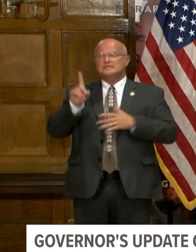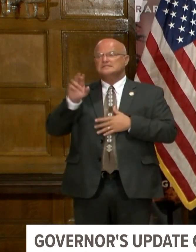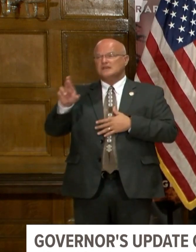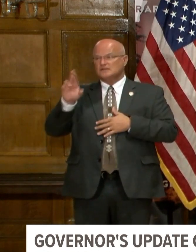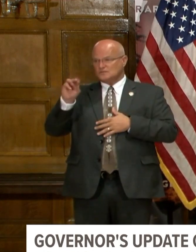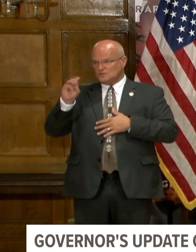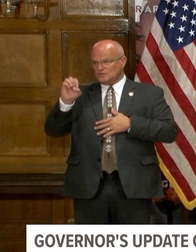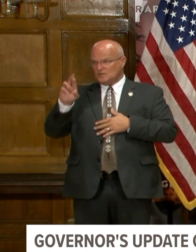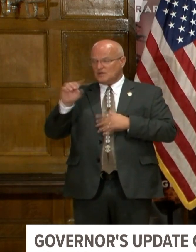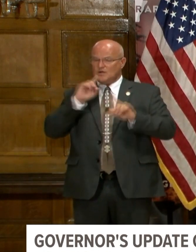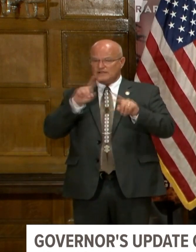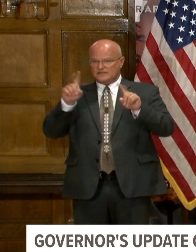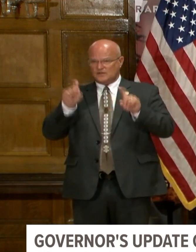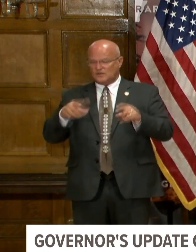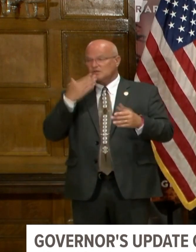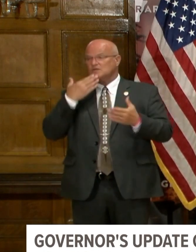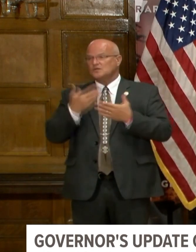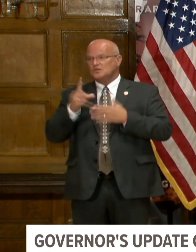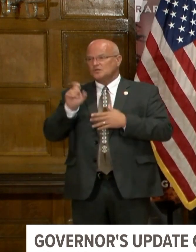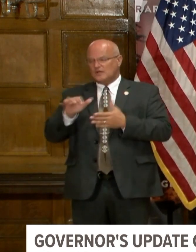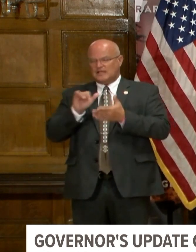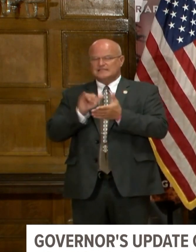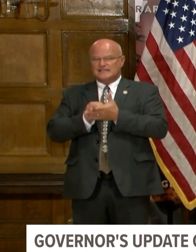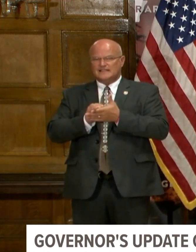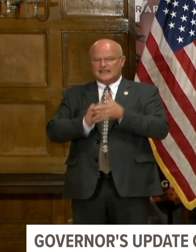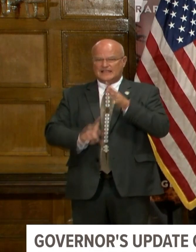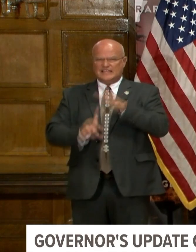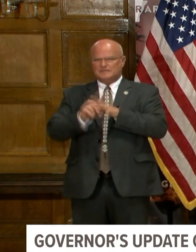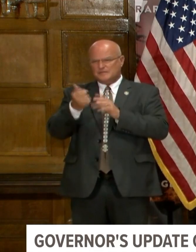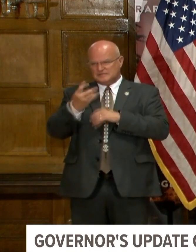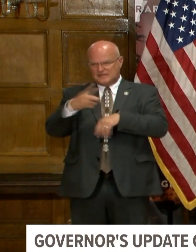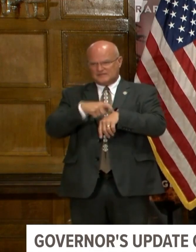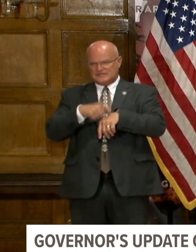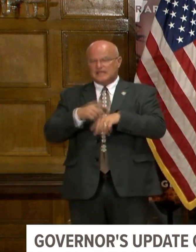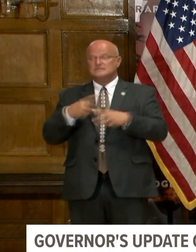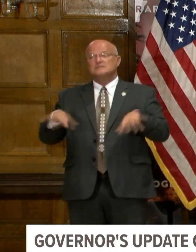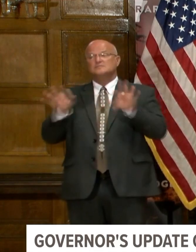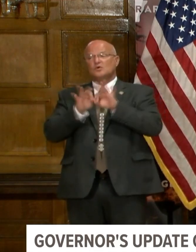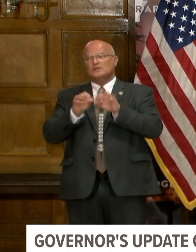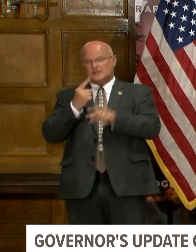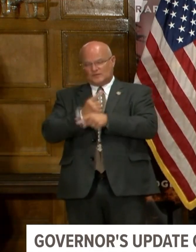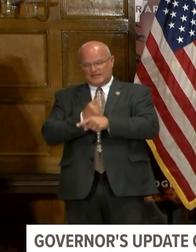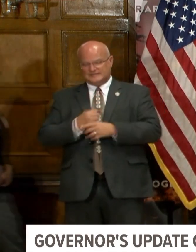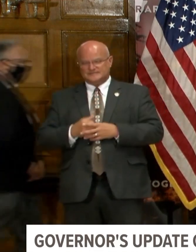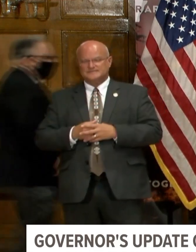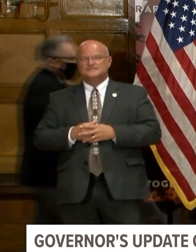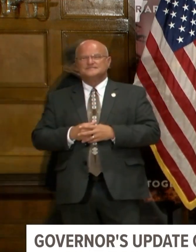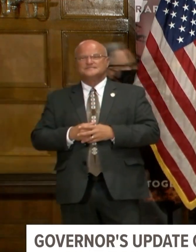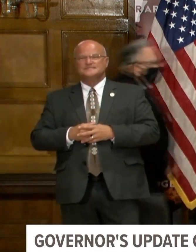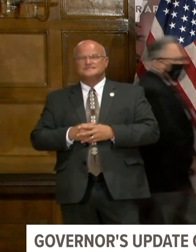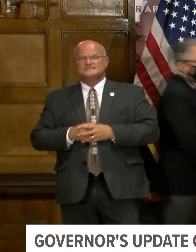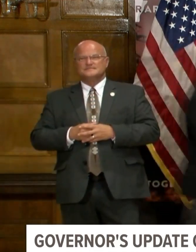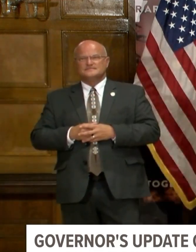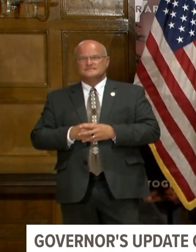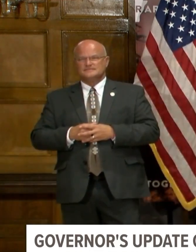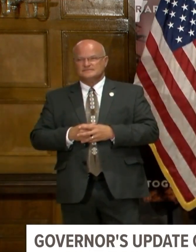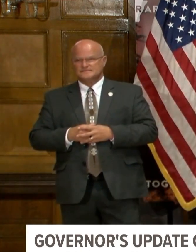Dr. Romero answer that question. That's a question that's come up a number of times. It's very important to get it right.